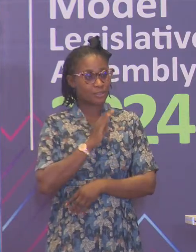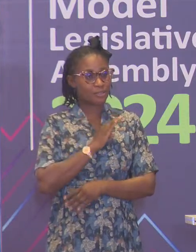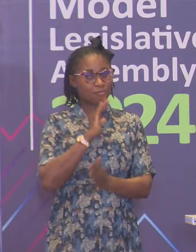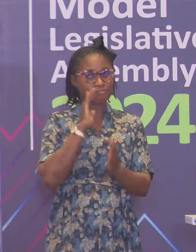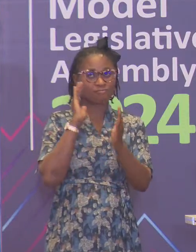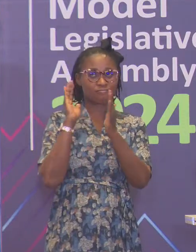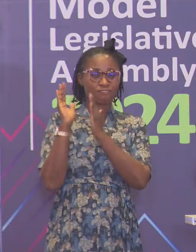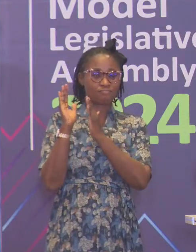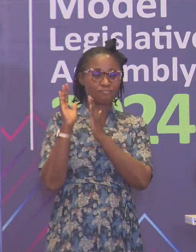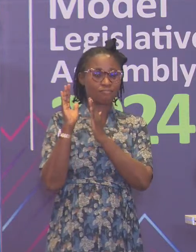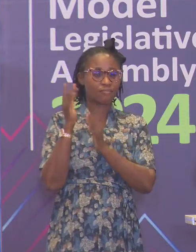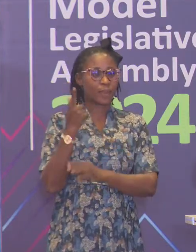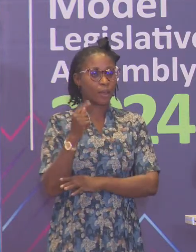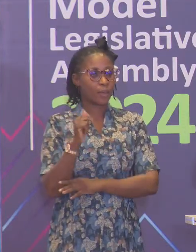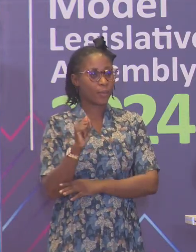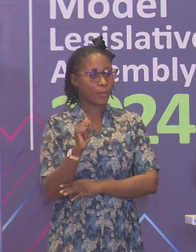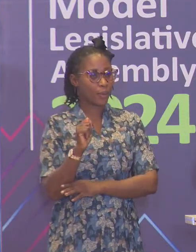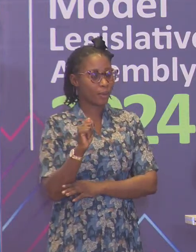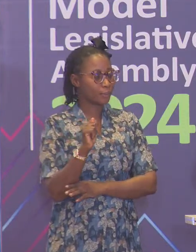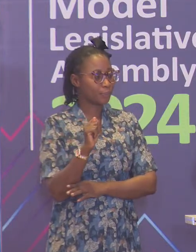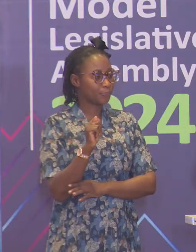the